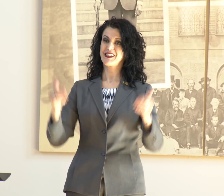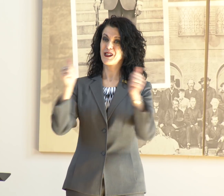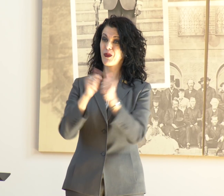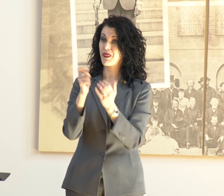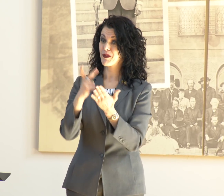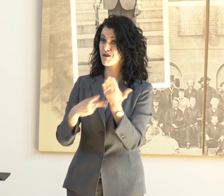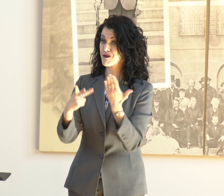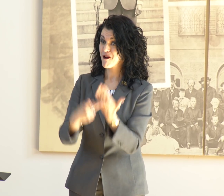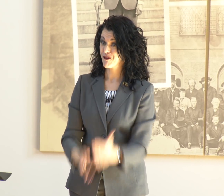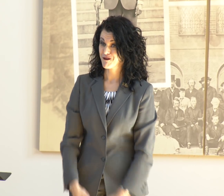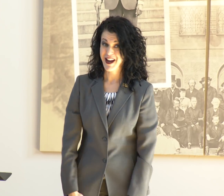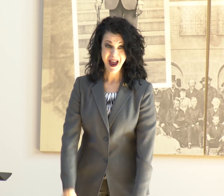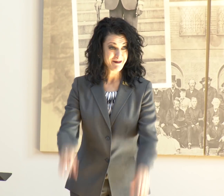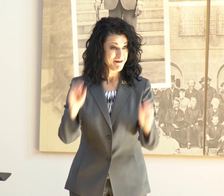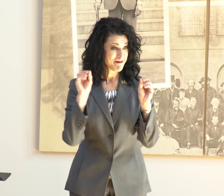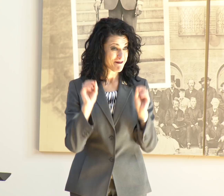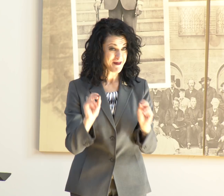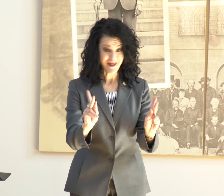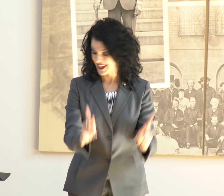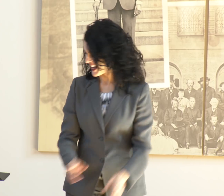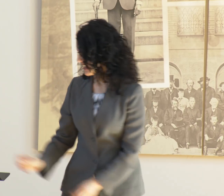to be before we continue with our program.